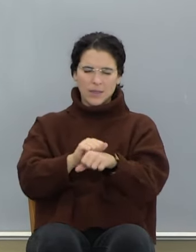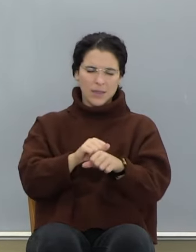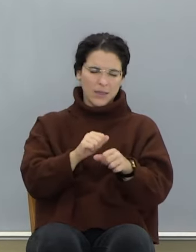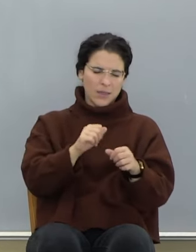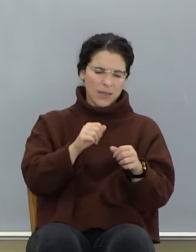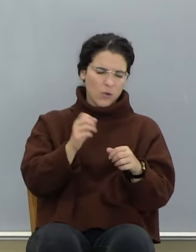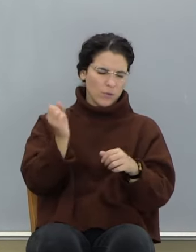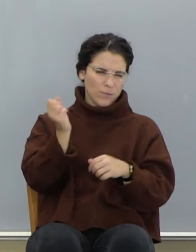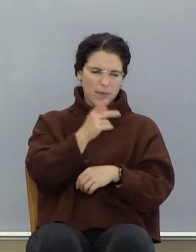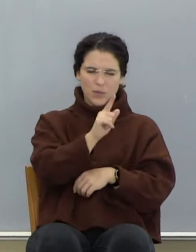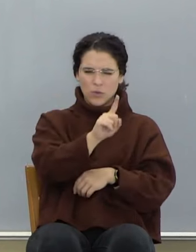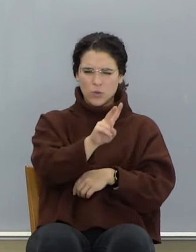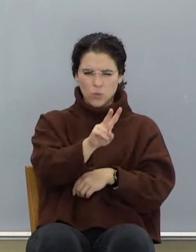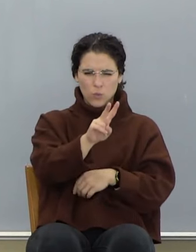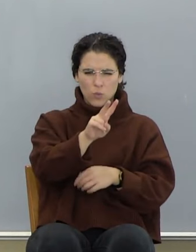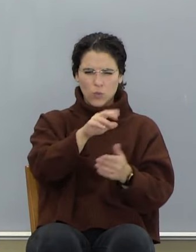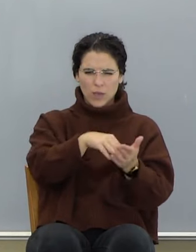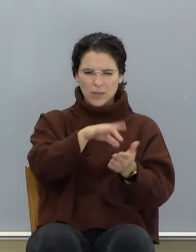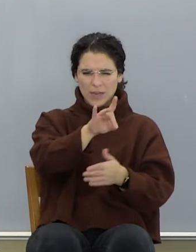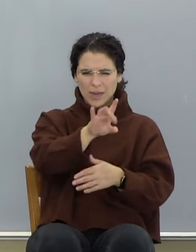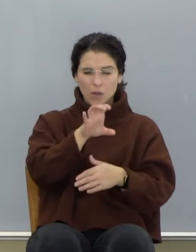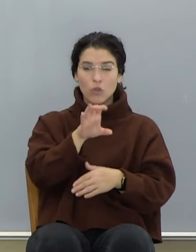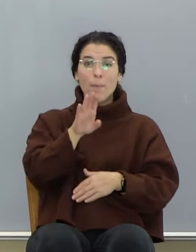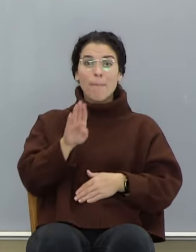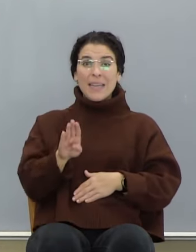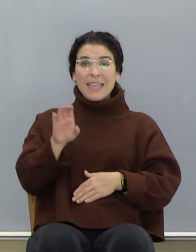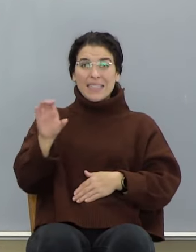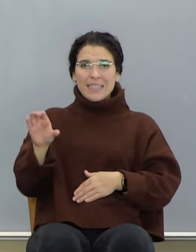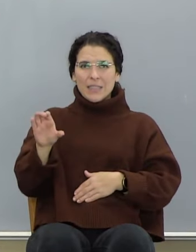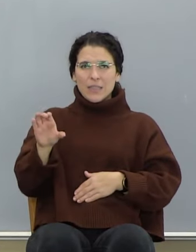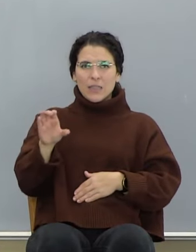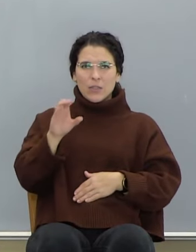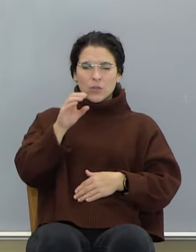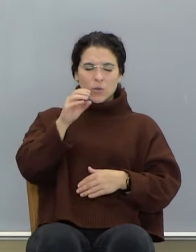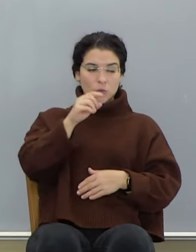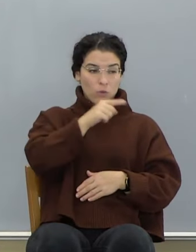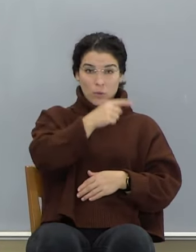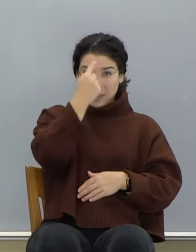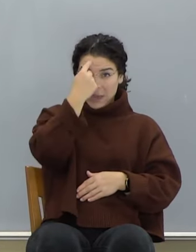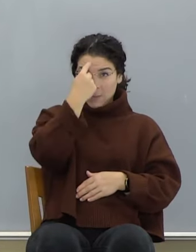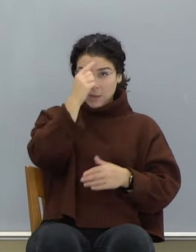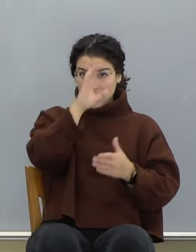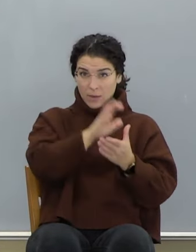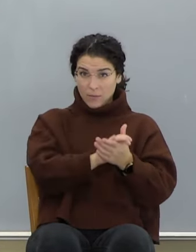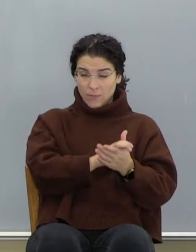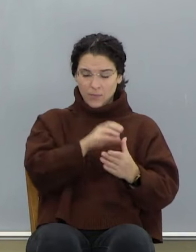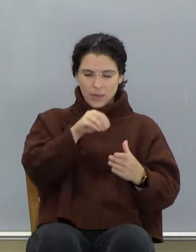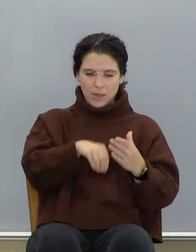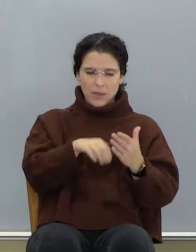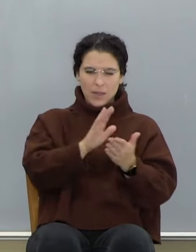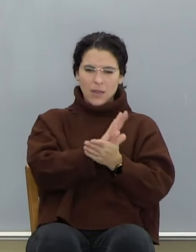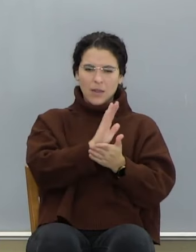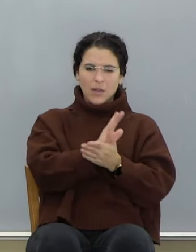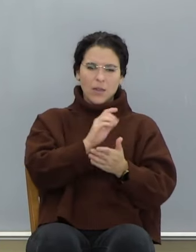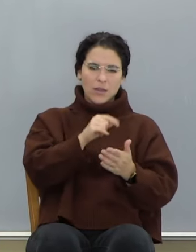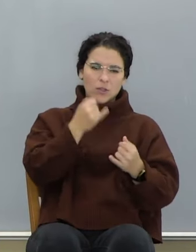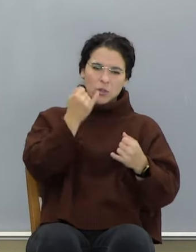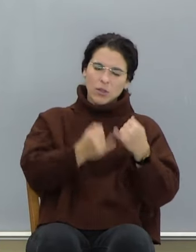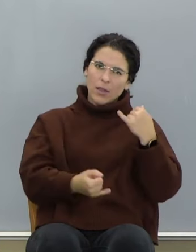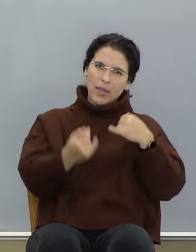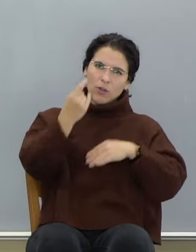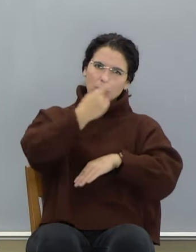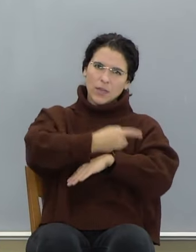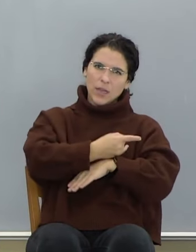Assyrians believed in 2800 BC? In that tablet, it is written, these are the latter